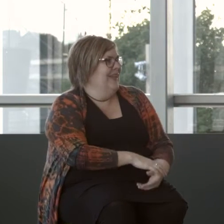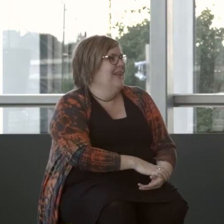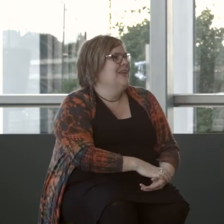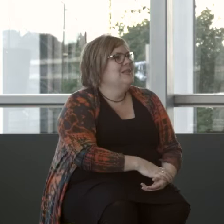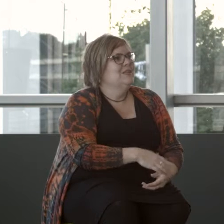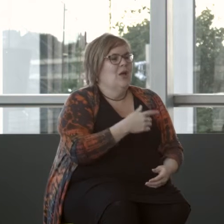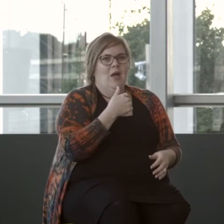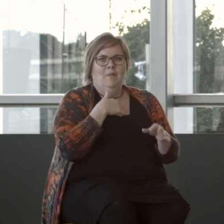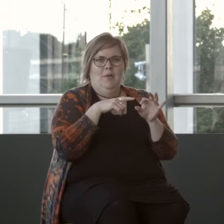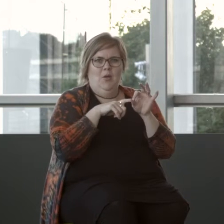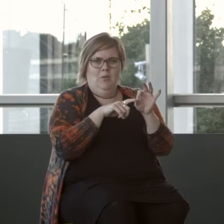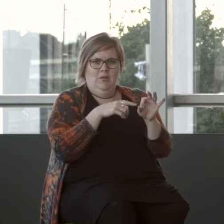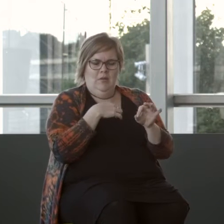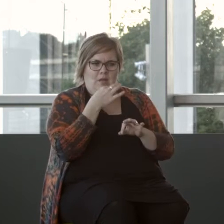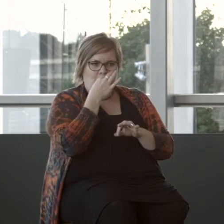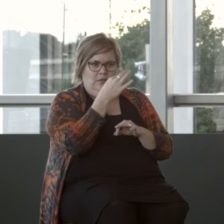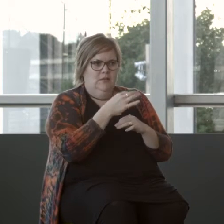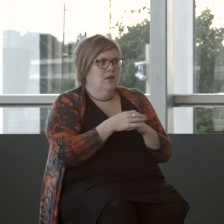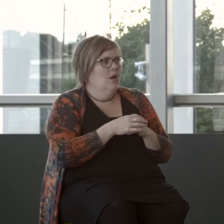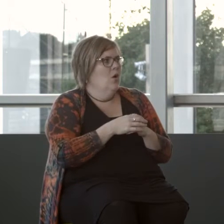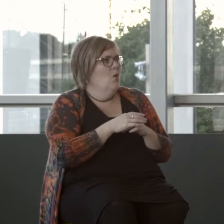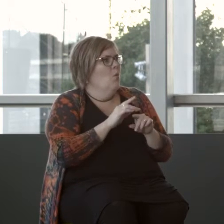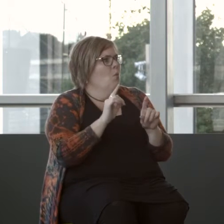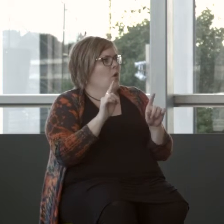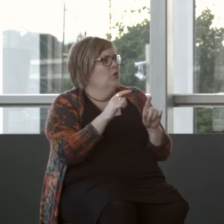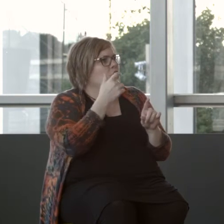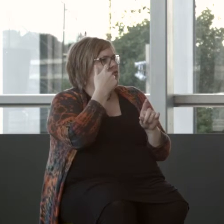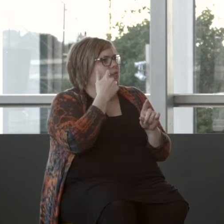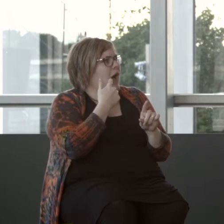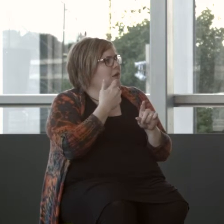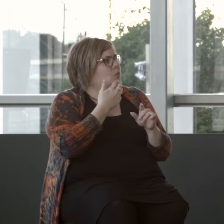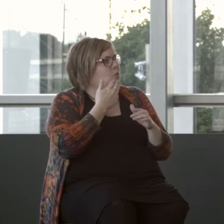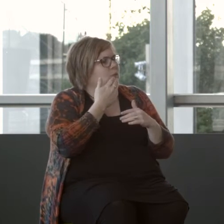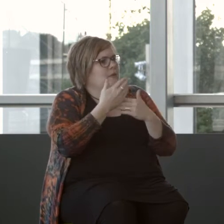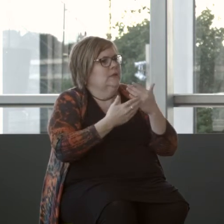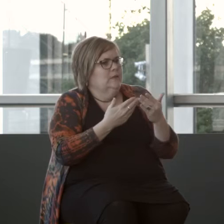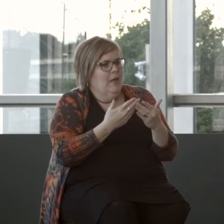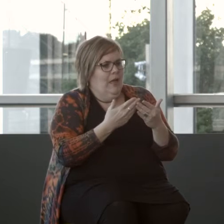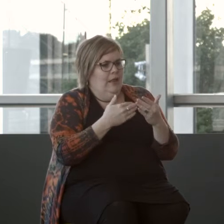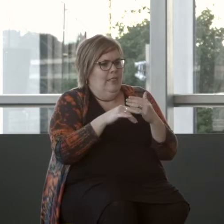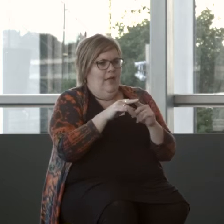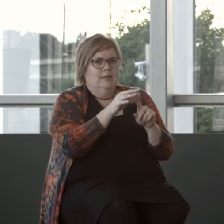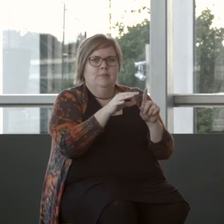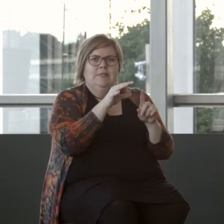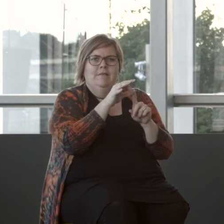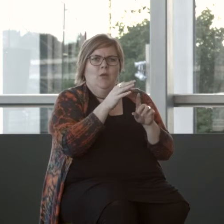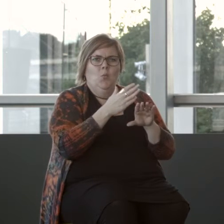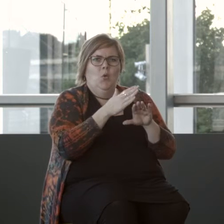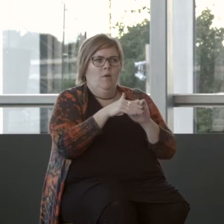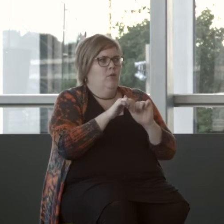So my question is, what were you trying to say within in this specific work? What kind